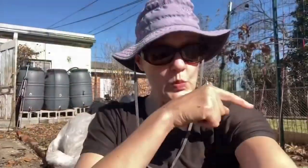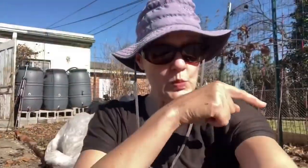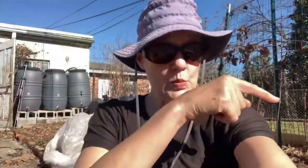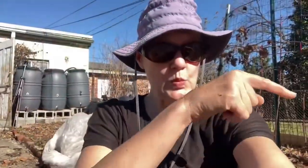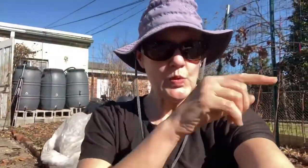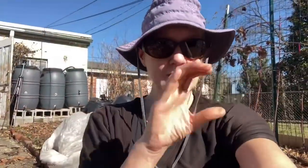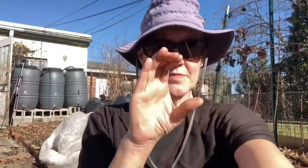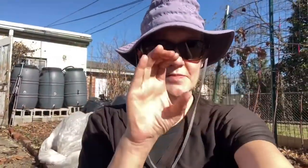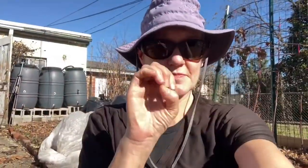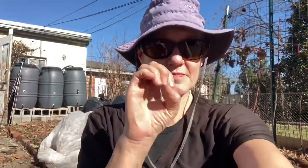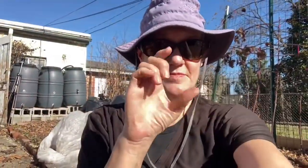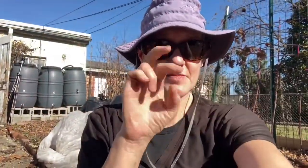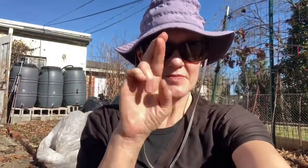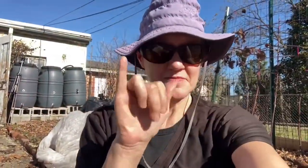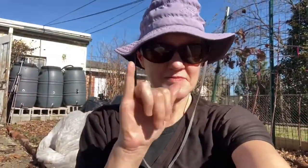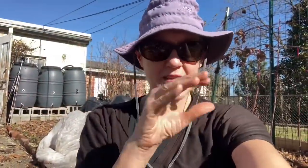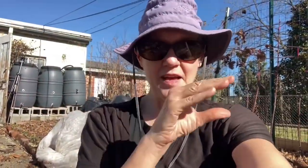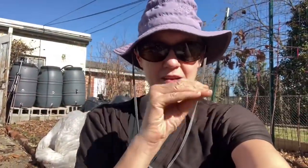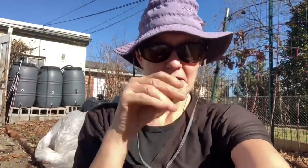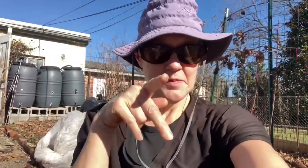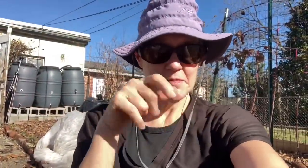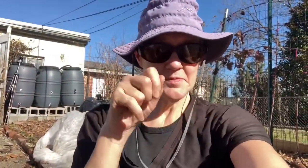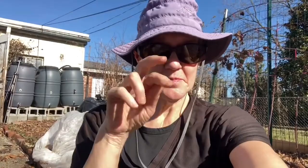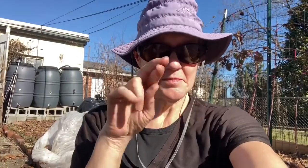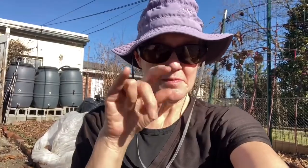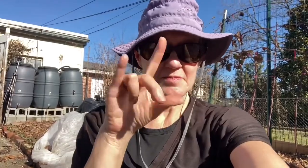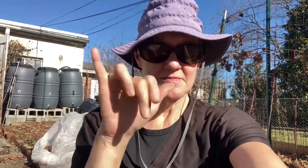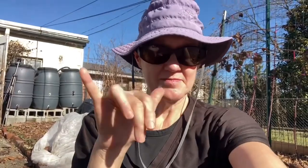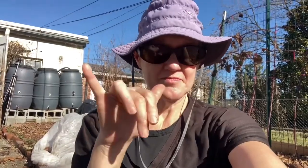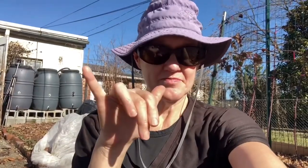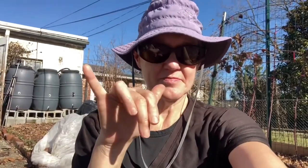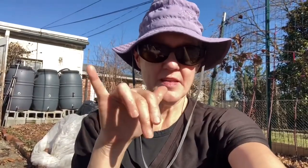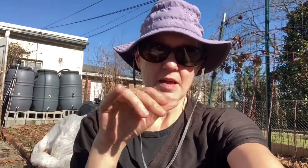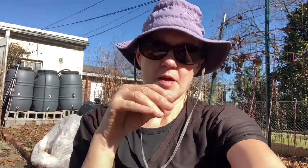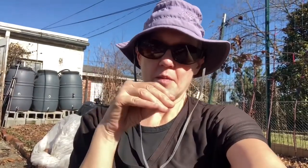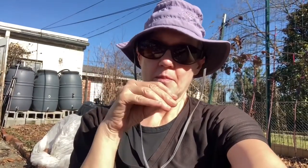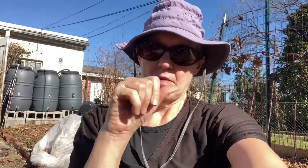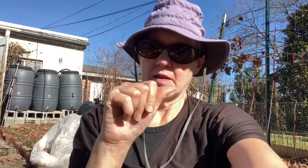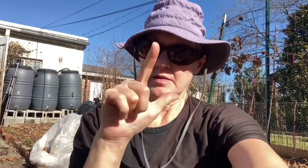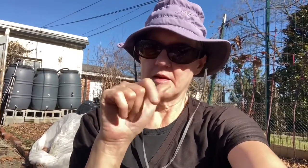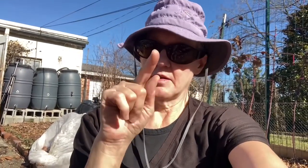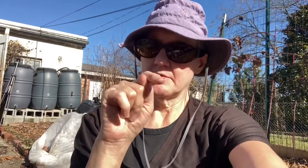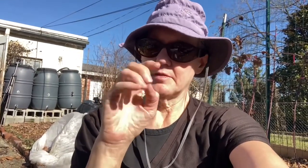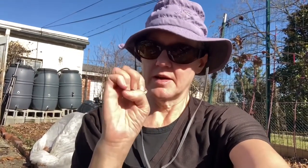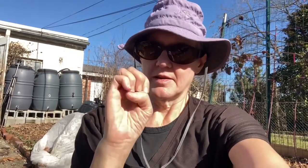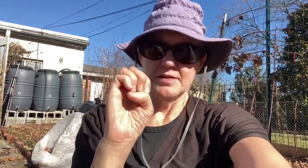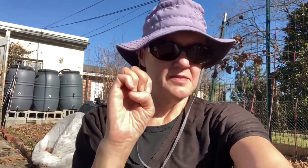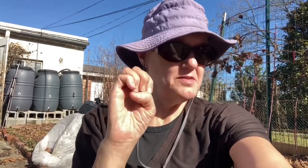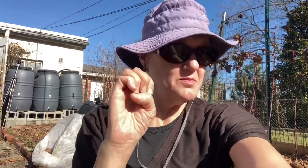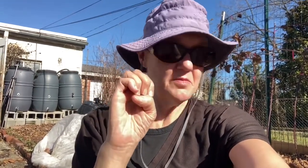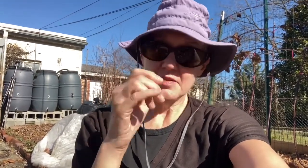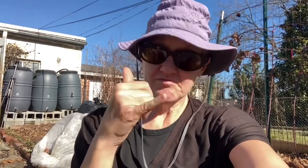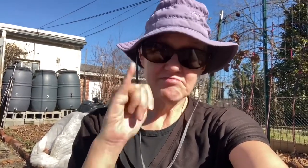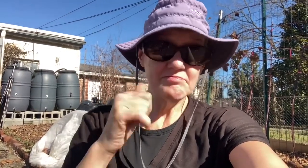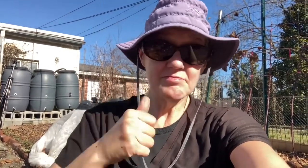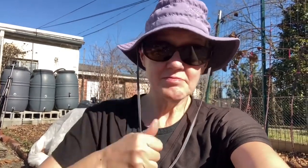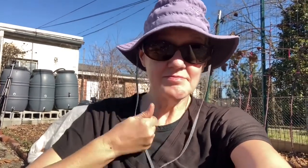So along here is the celery and the parsley. It was planted late in the fall.